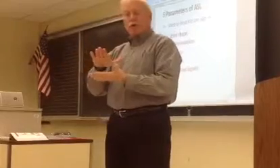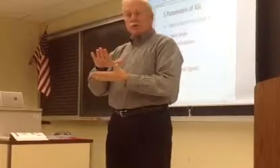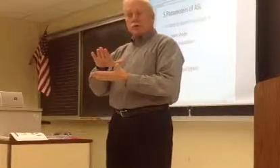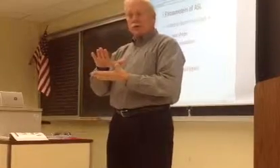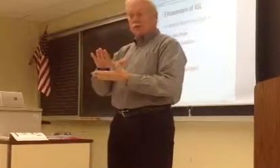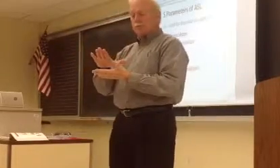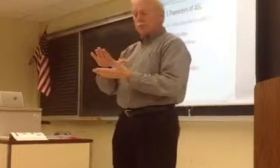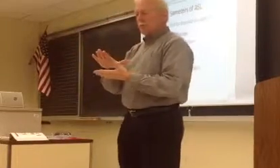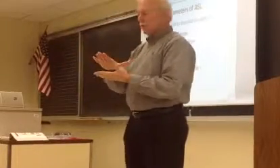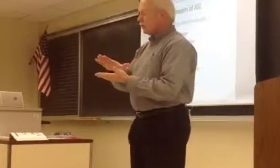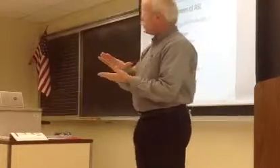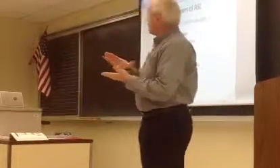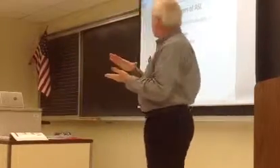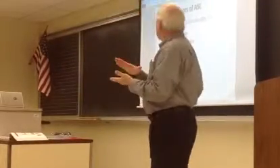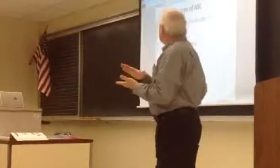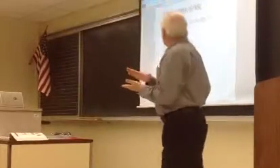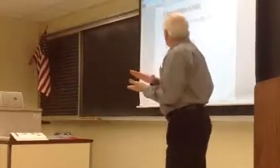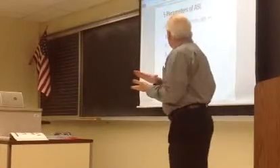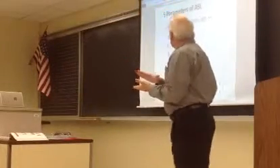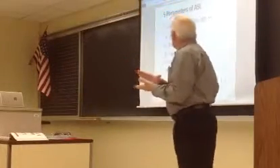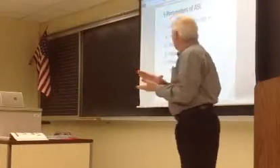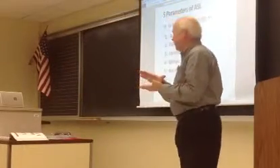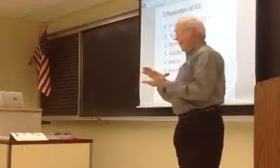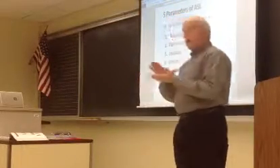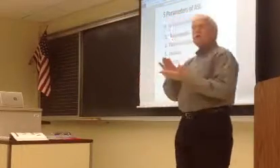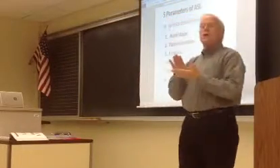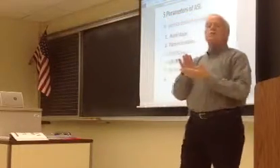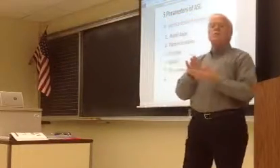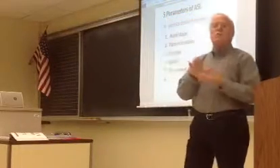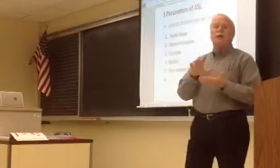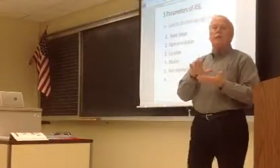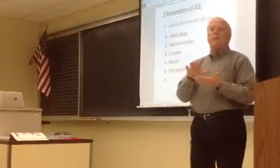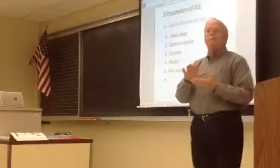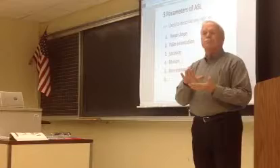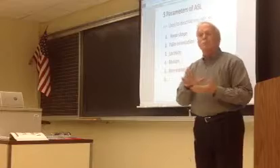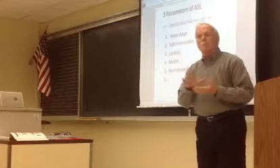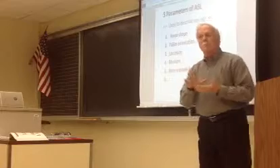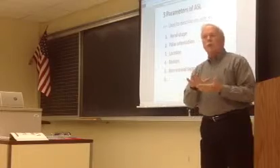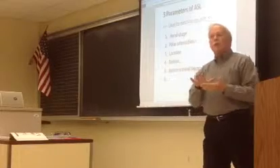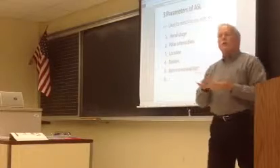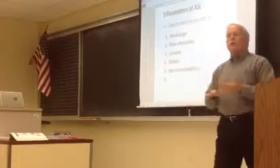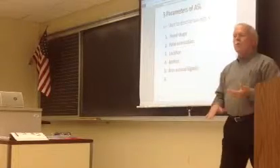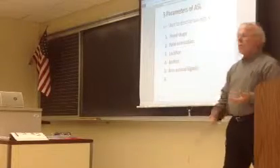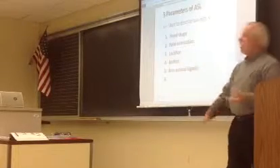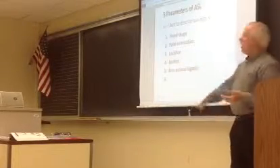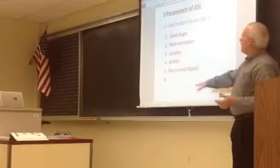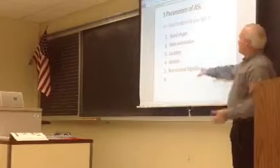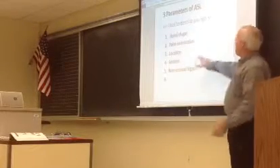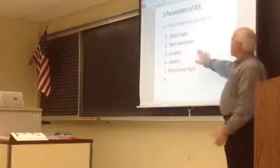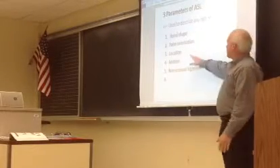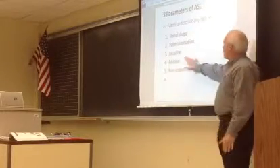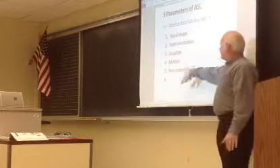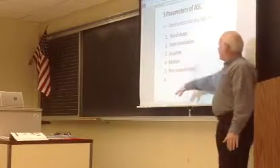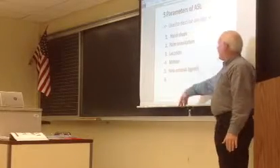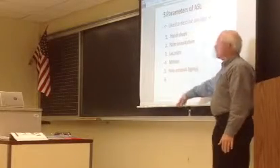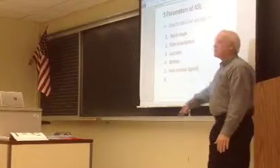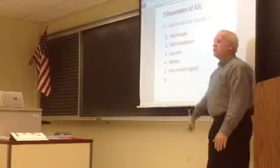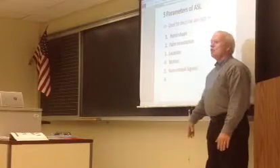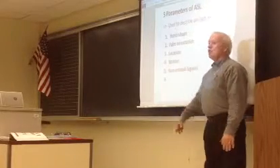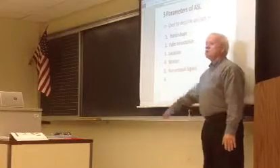orientation's same, location's pretty much the same, handshake's the same. Well, on the test, I might ask you, what's